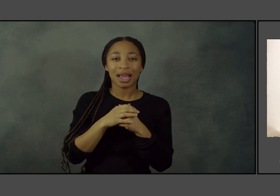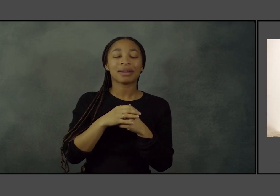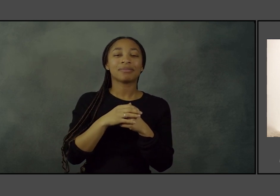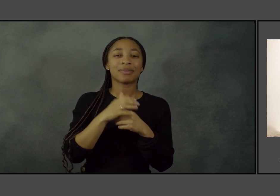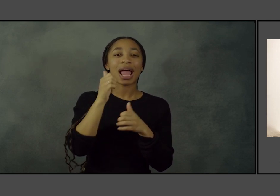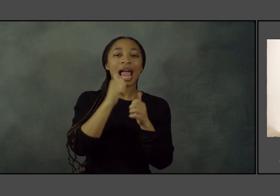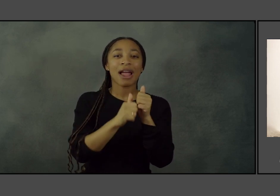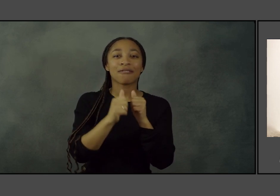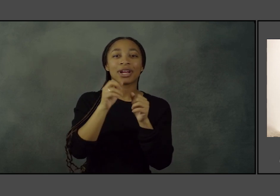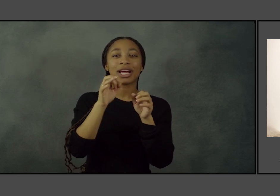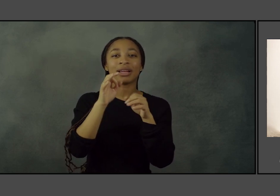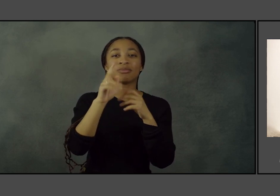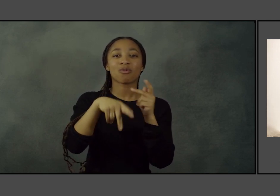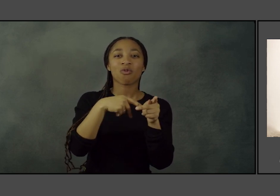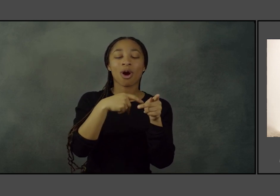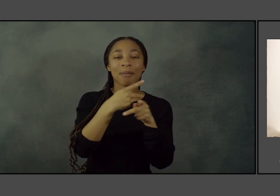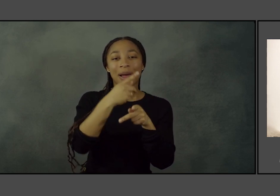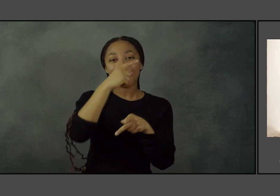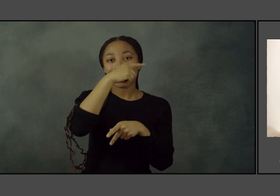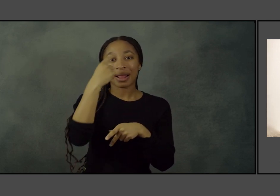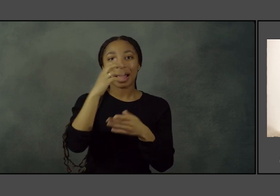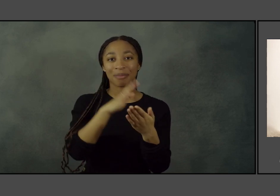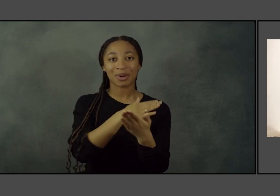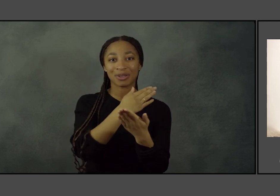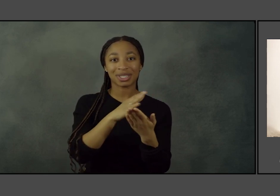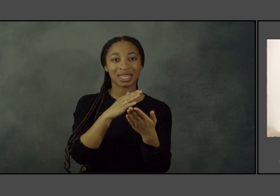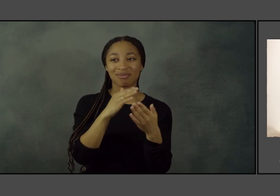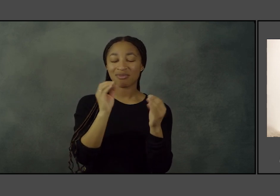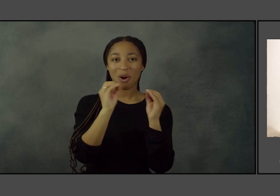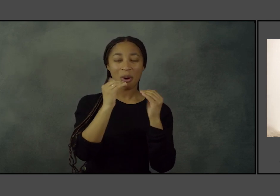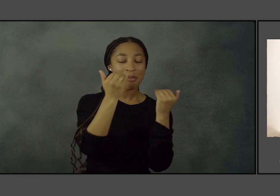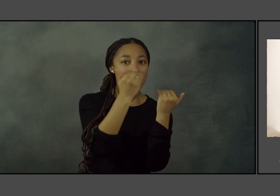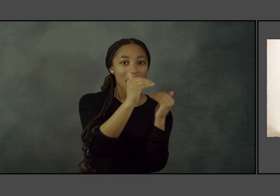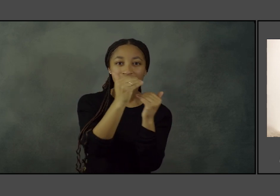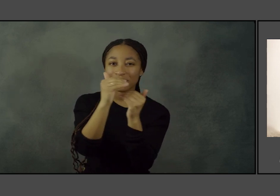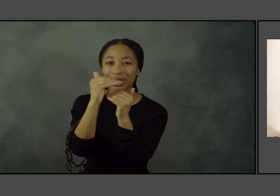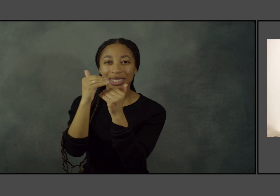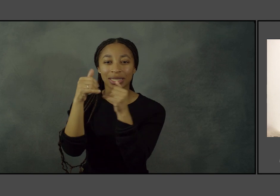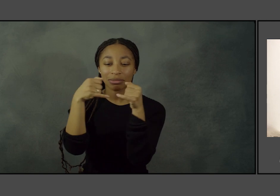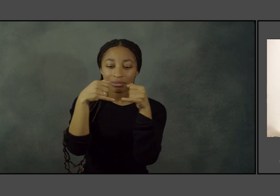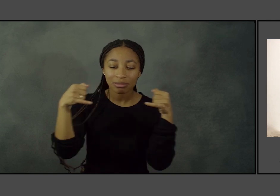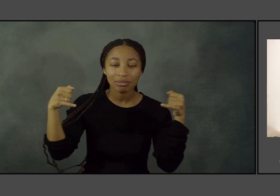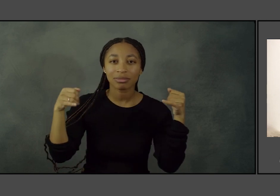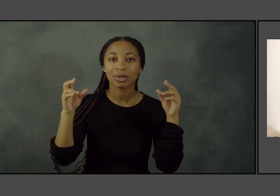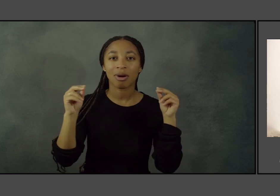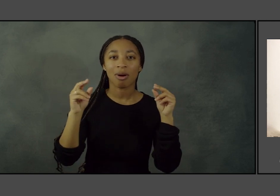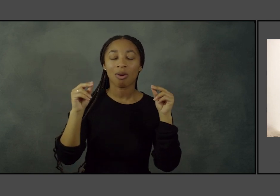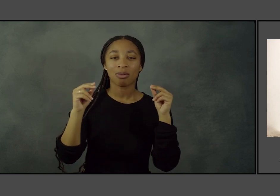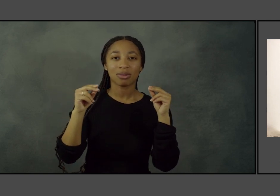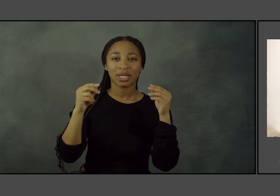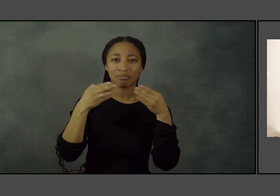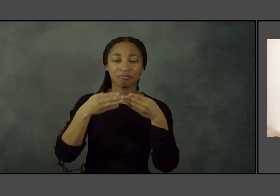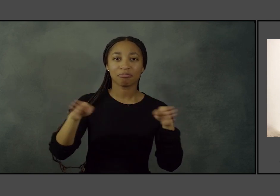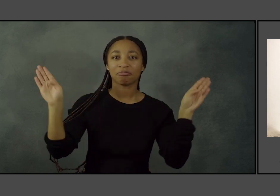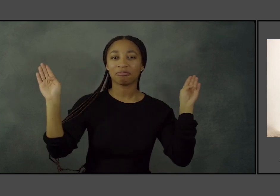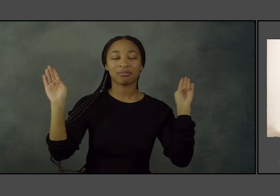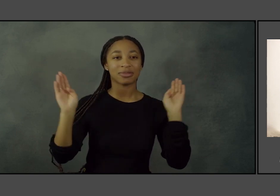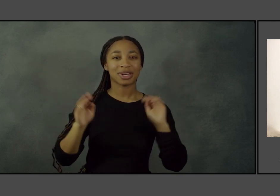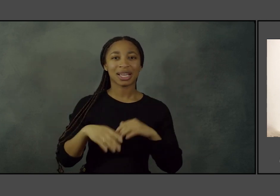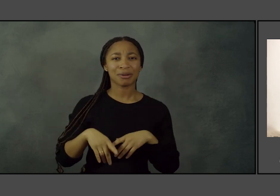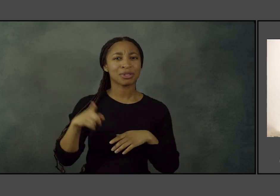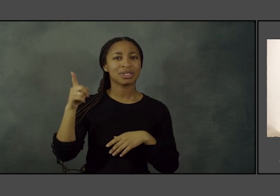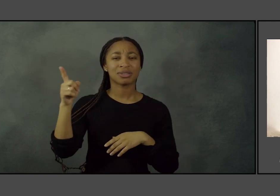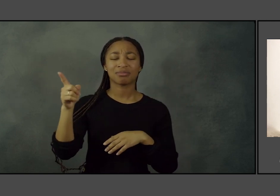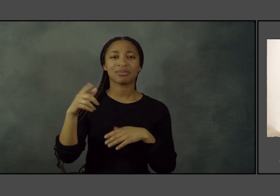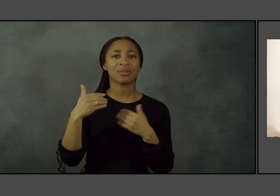see boundaries between different forms of Black music, and highly accomplished, from straight ahead to avant-garde, just did not